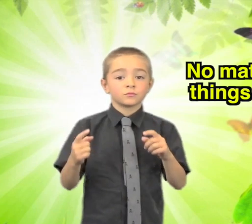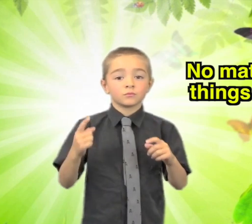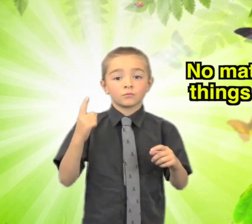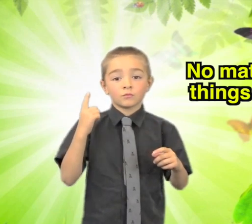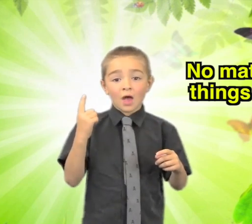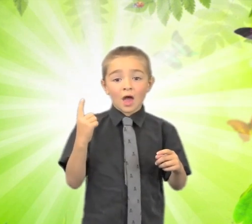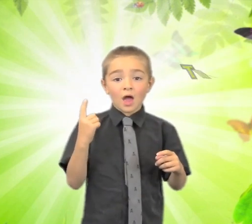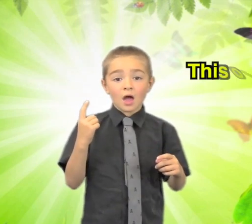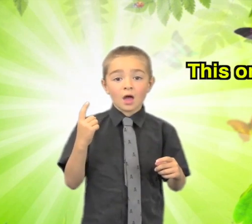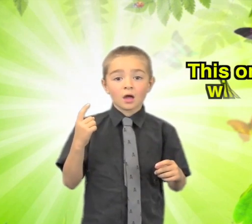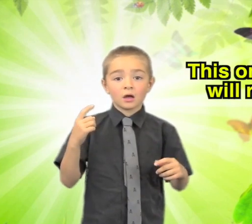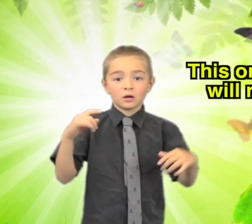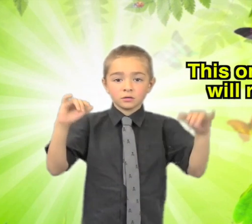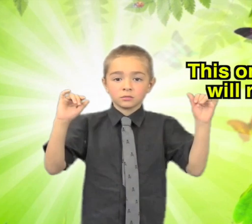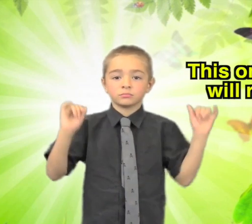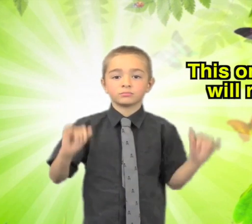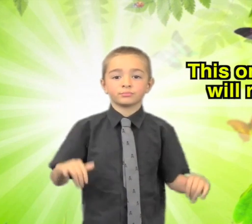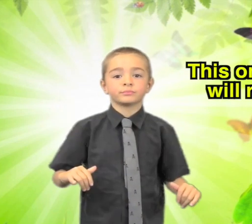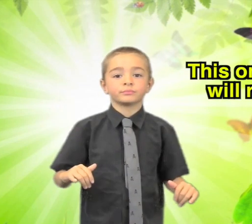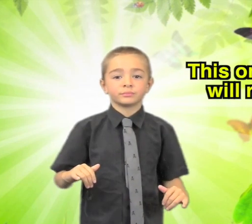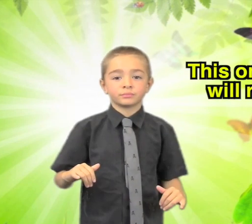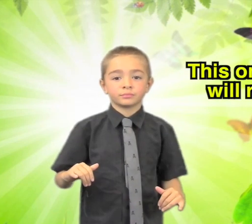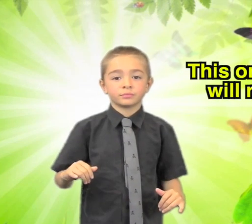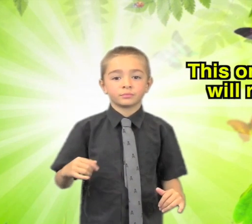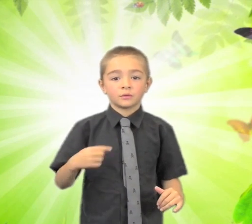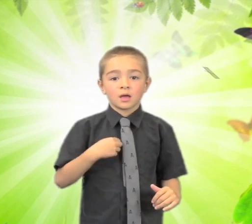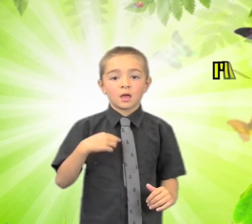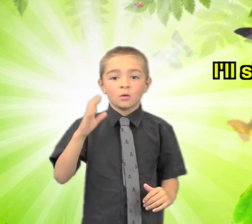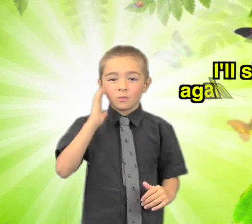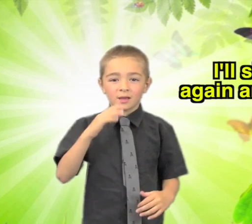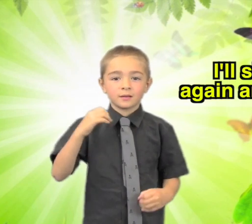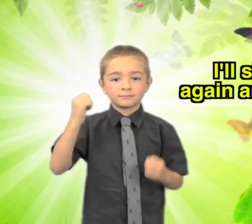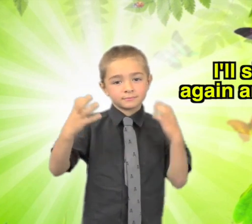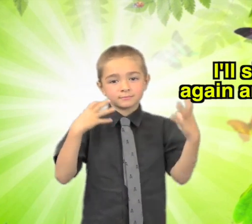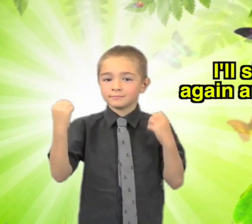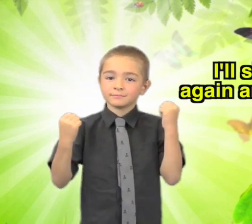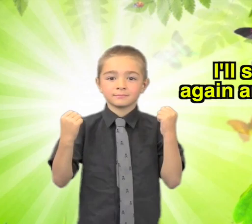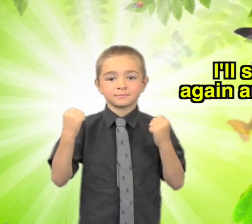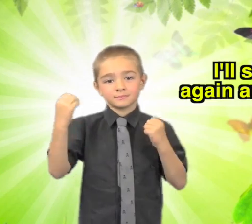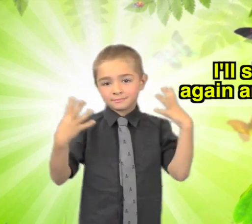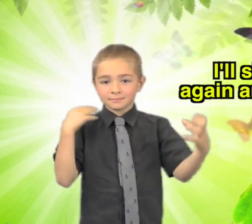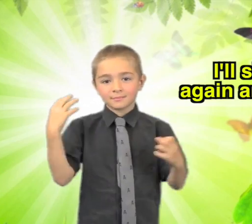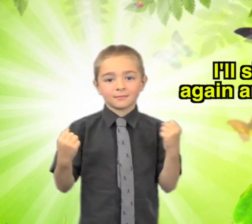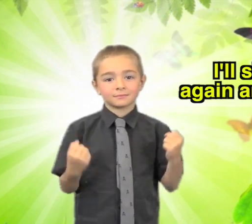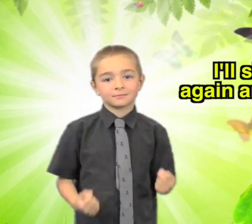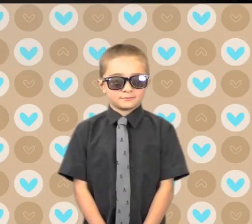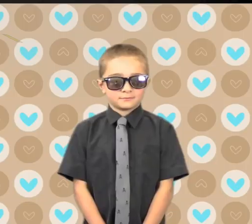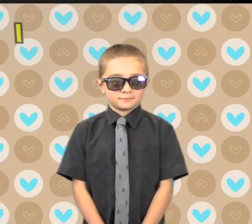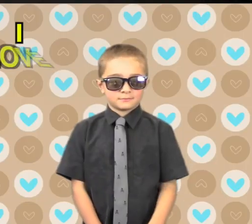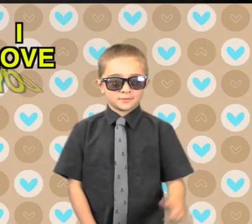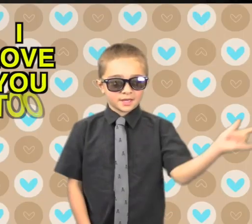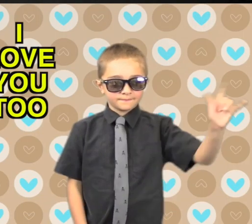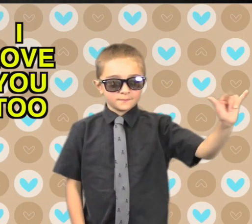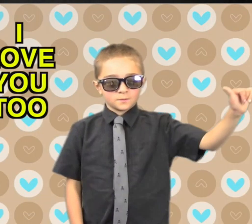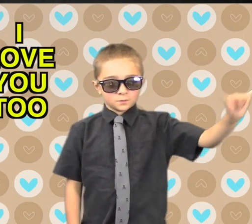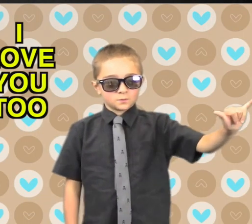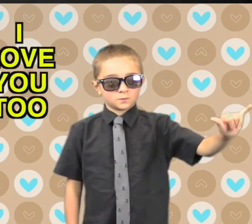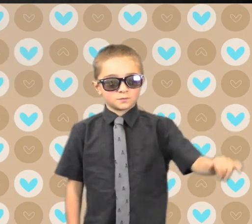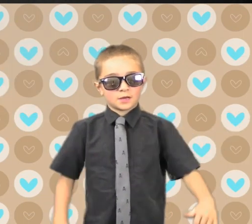things change, this one thing will remain. I sing it again and again. I love you too, I